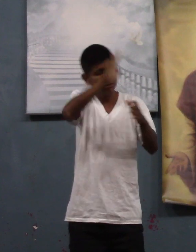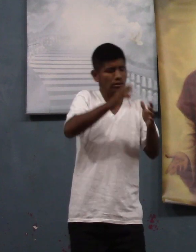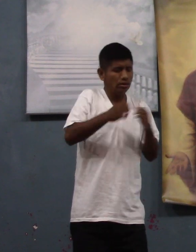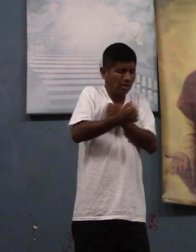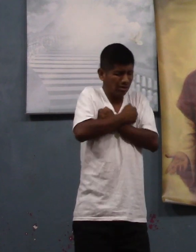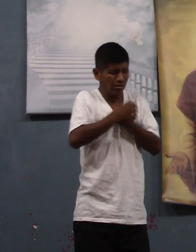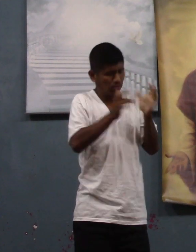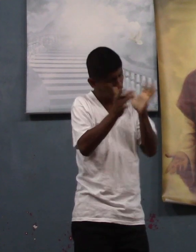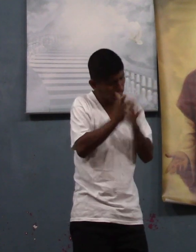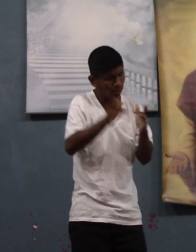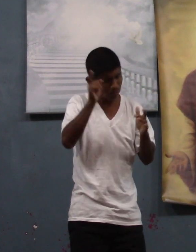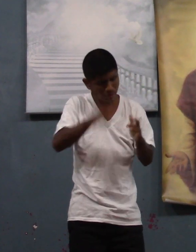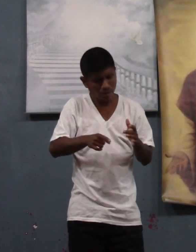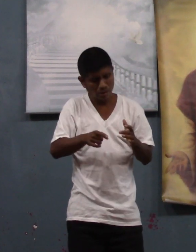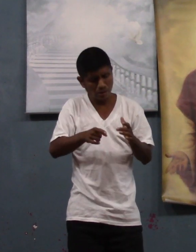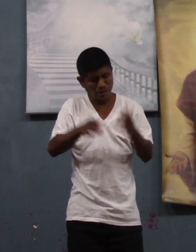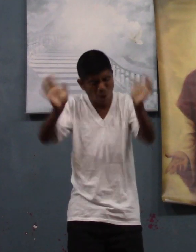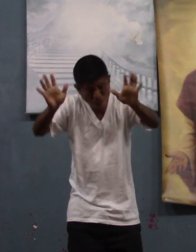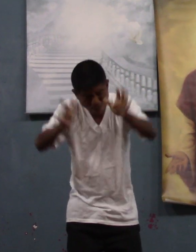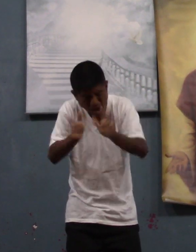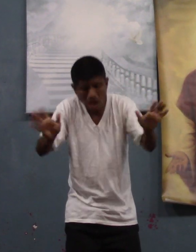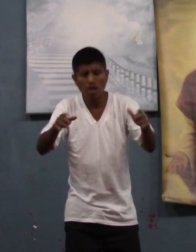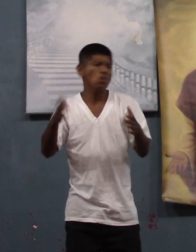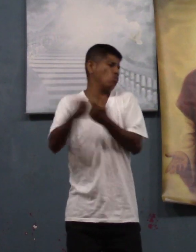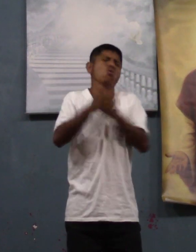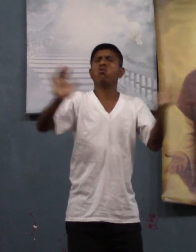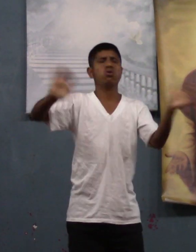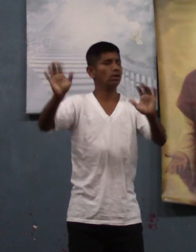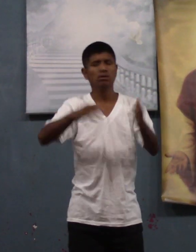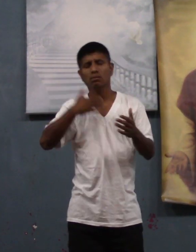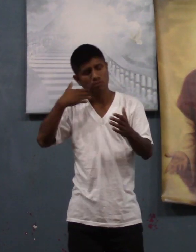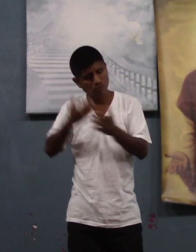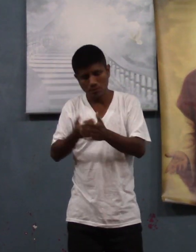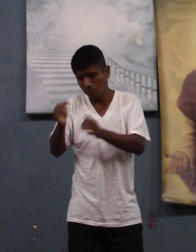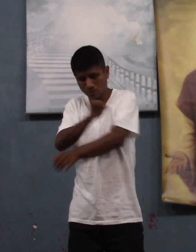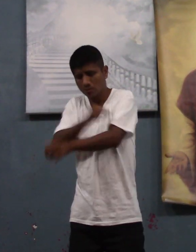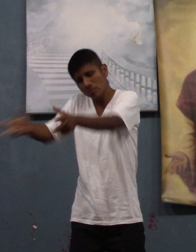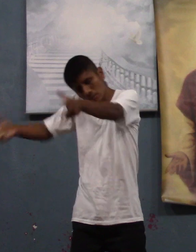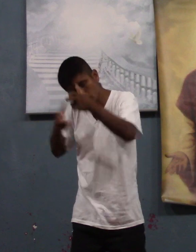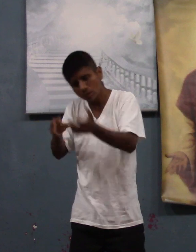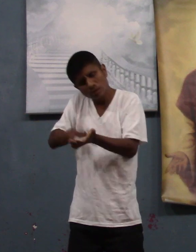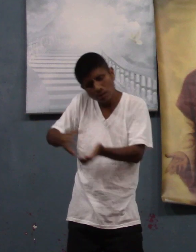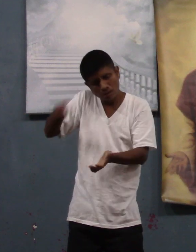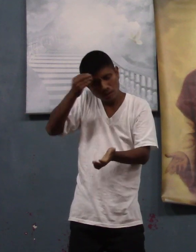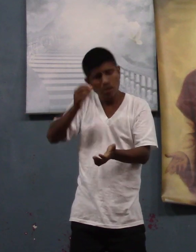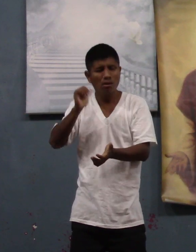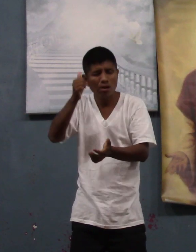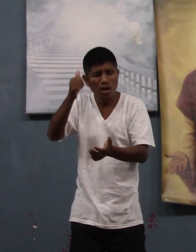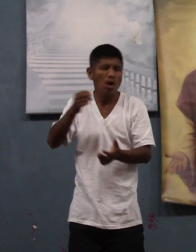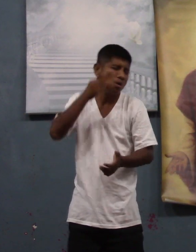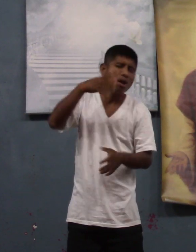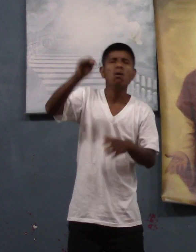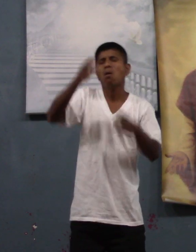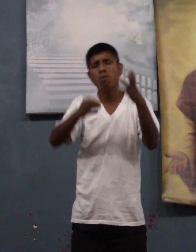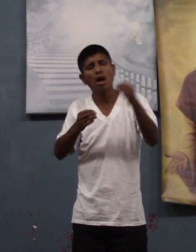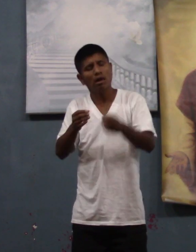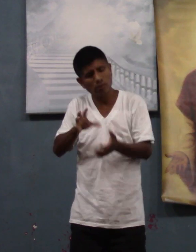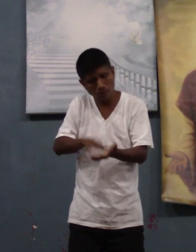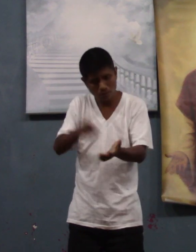sin, and about God, and about loving Jesus. There's people that ignore him, but I do pray that they could understand as they